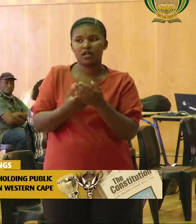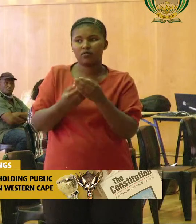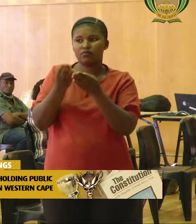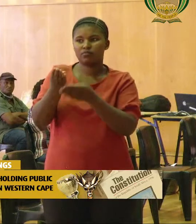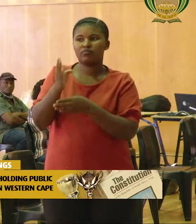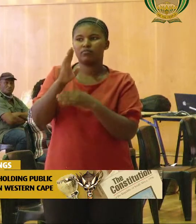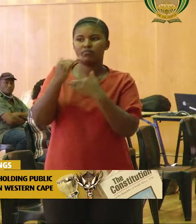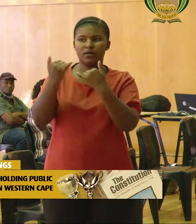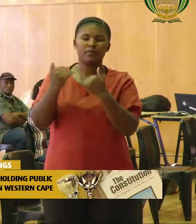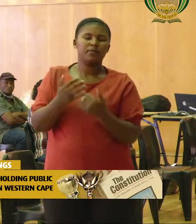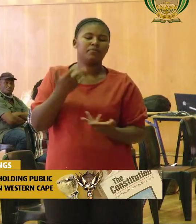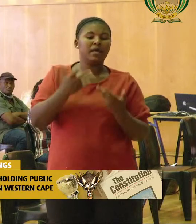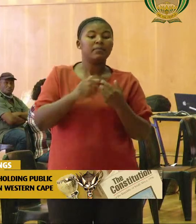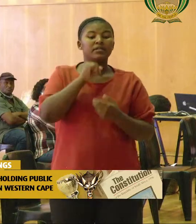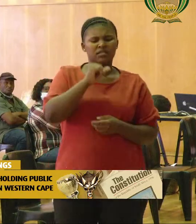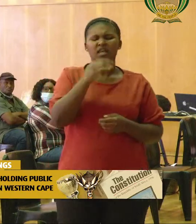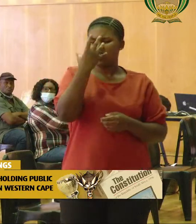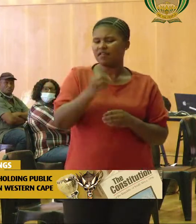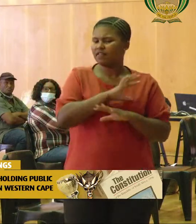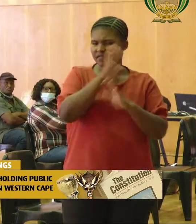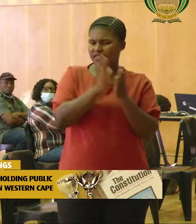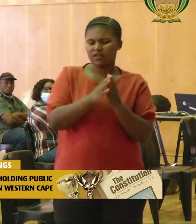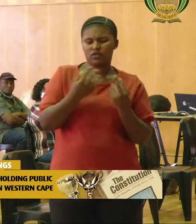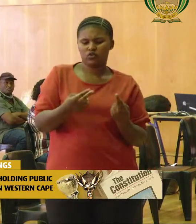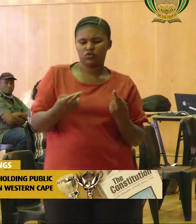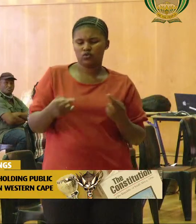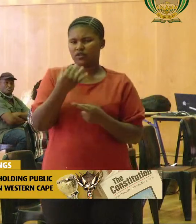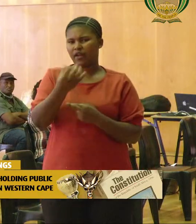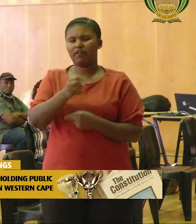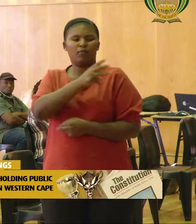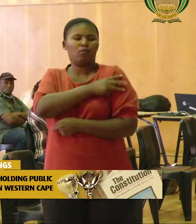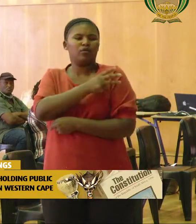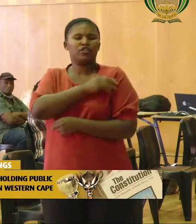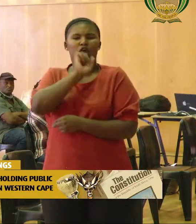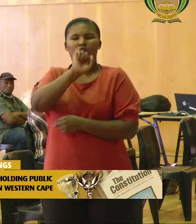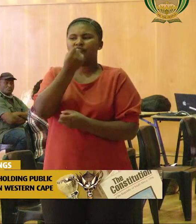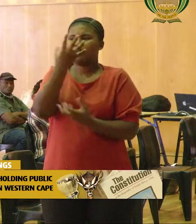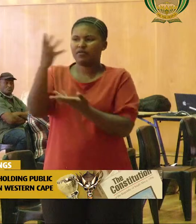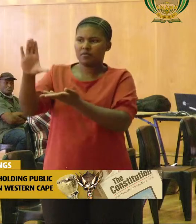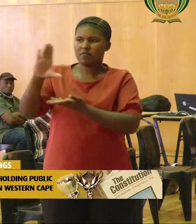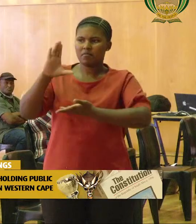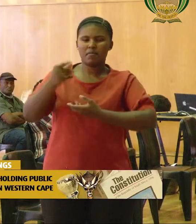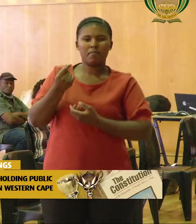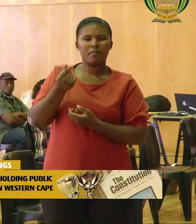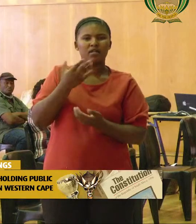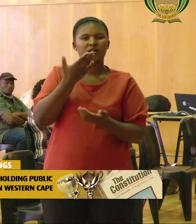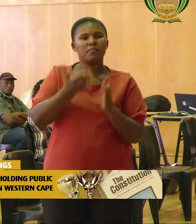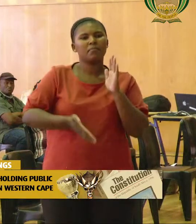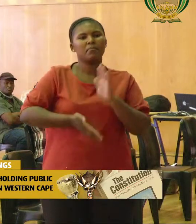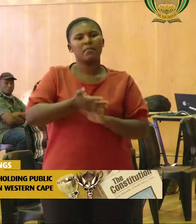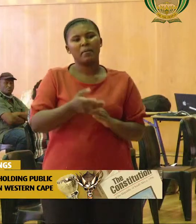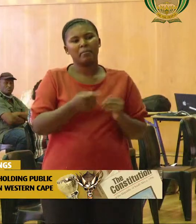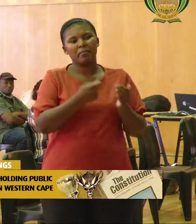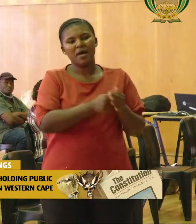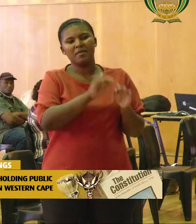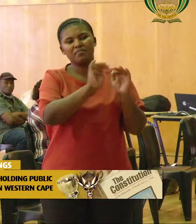ke unazo i-resources because of i-bosses zakho zikufundile uba hamba othenga abantu bakuthi